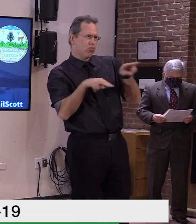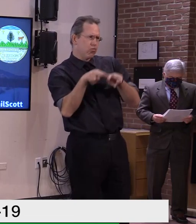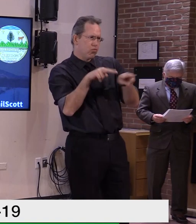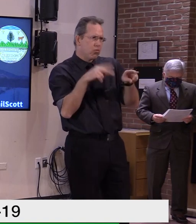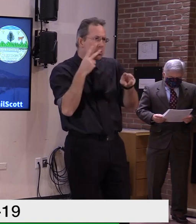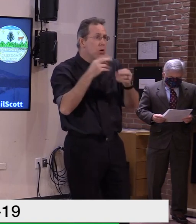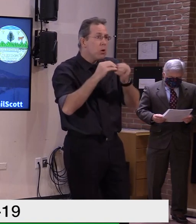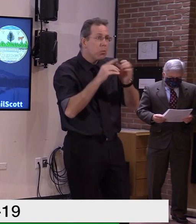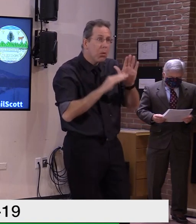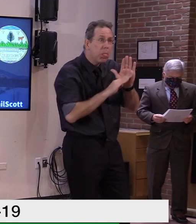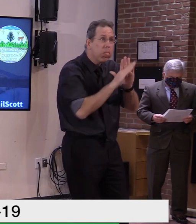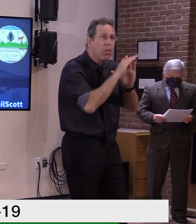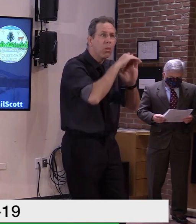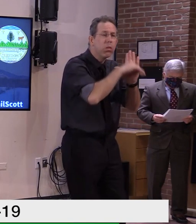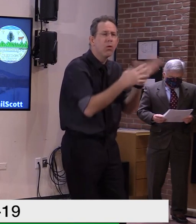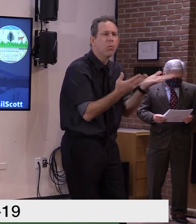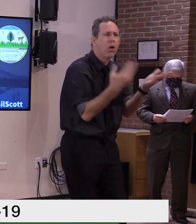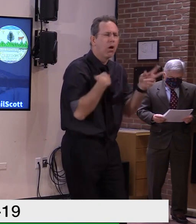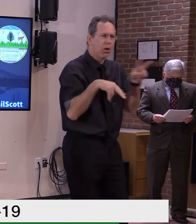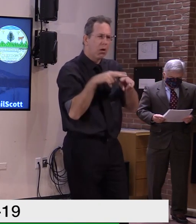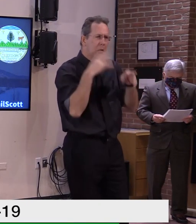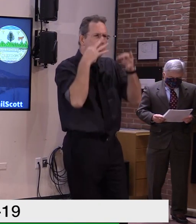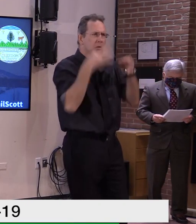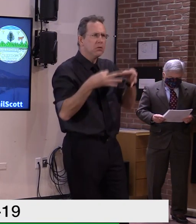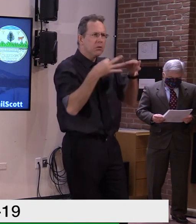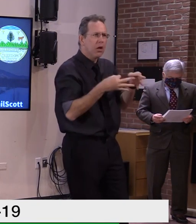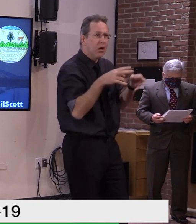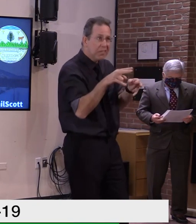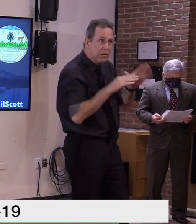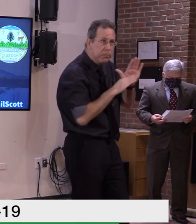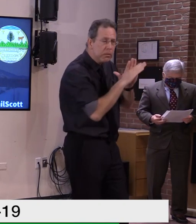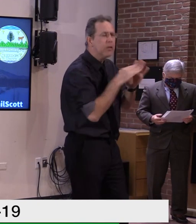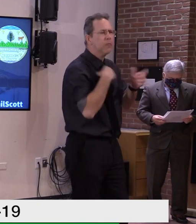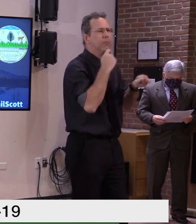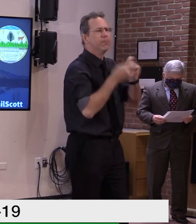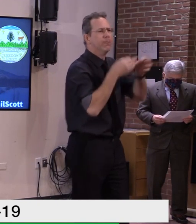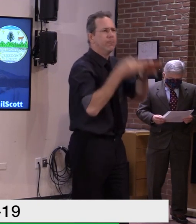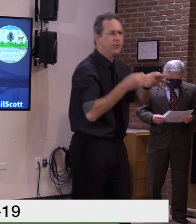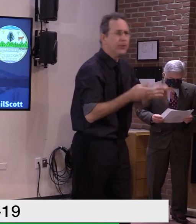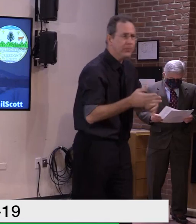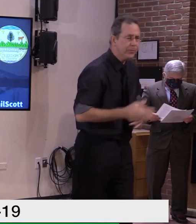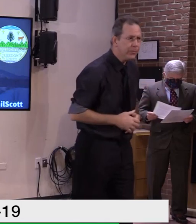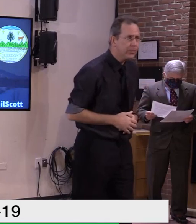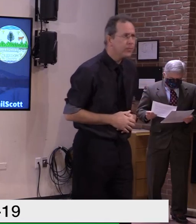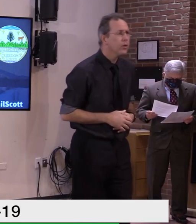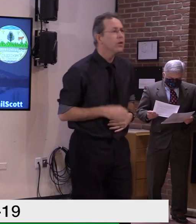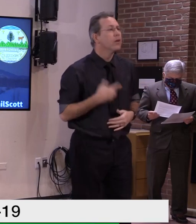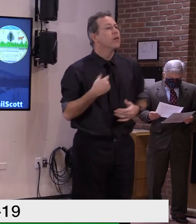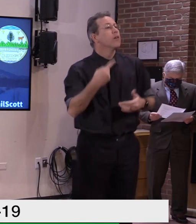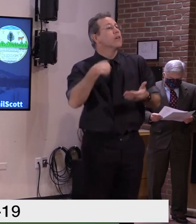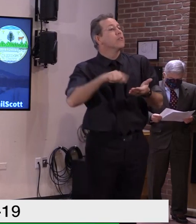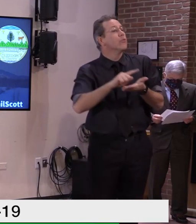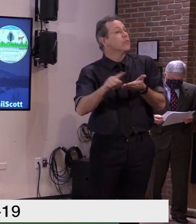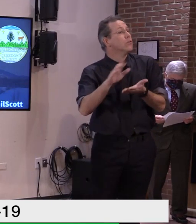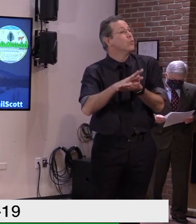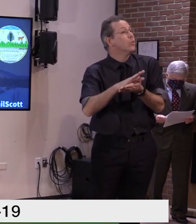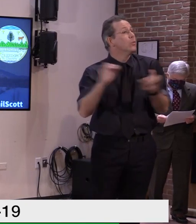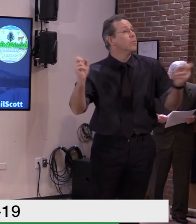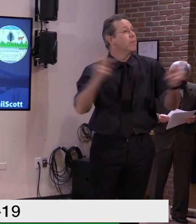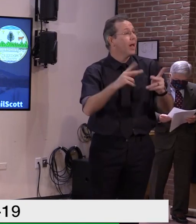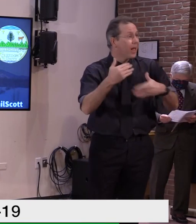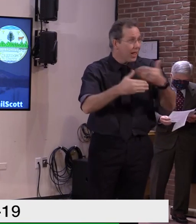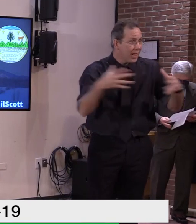schools do not have to include a question on their daily health checker about multi-household